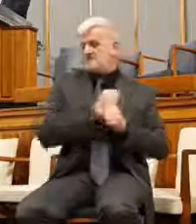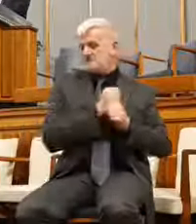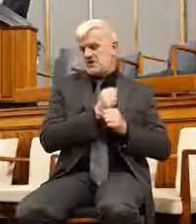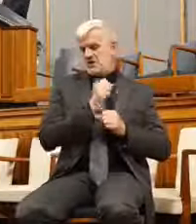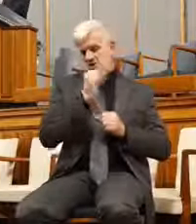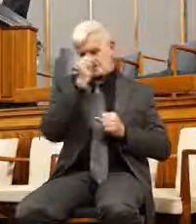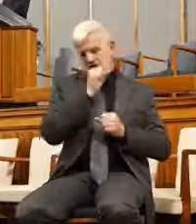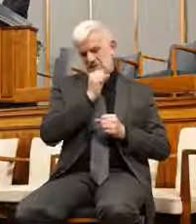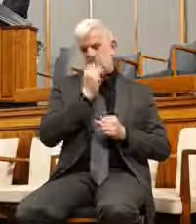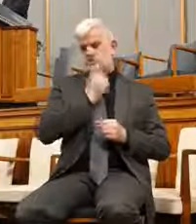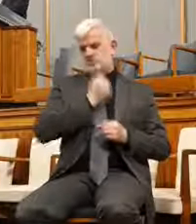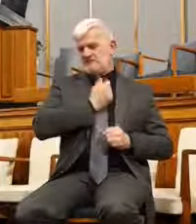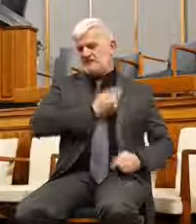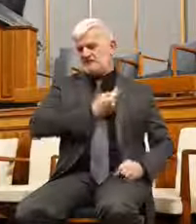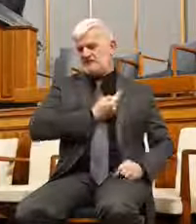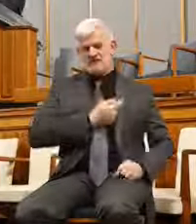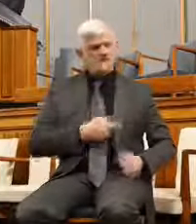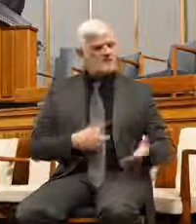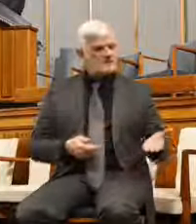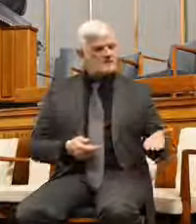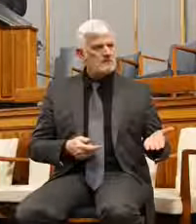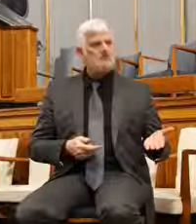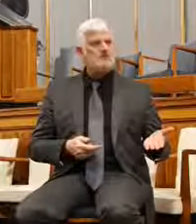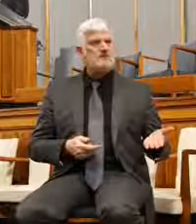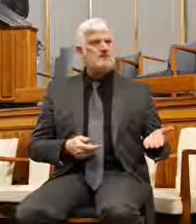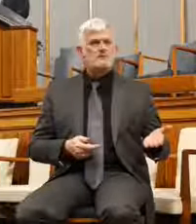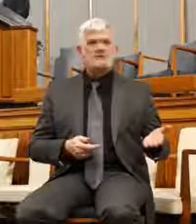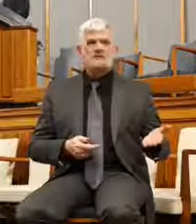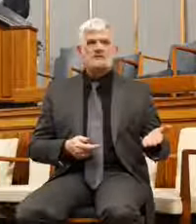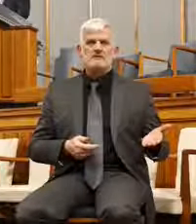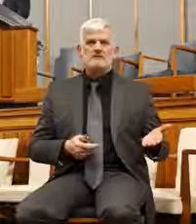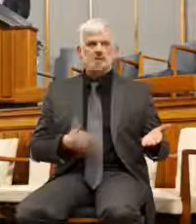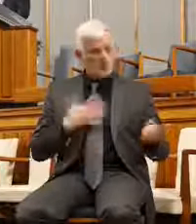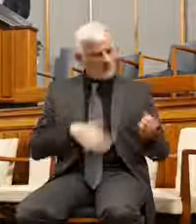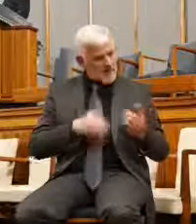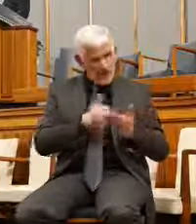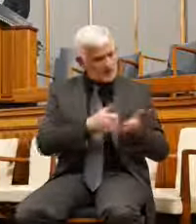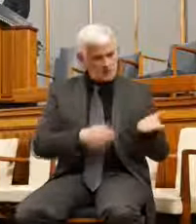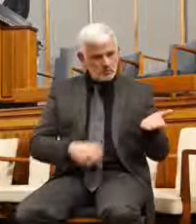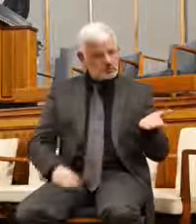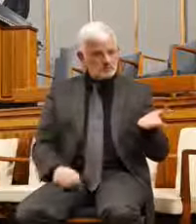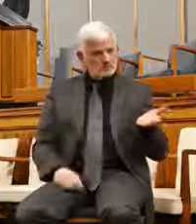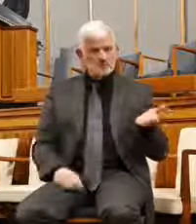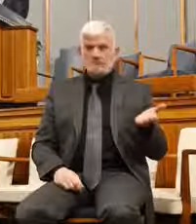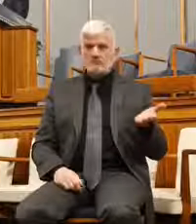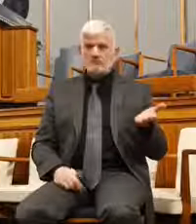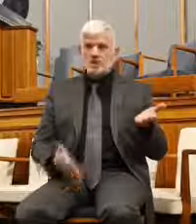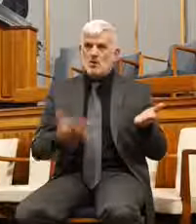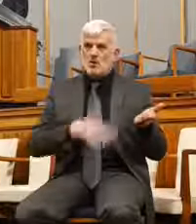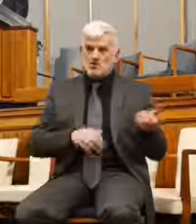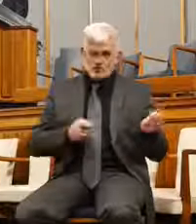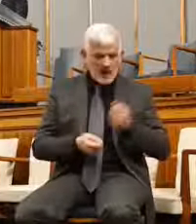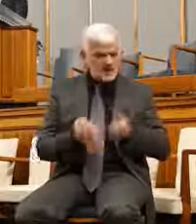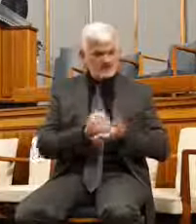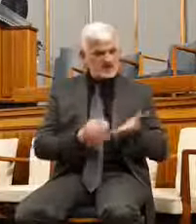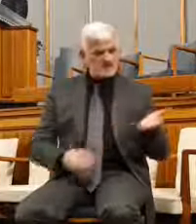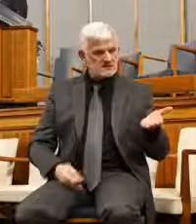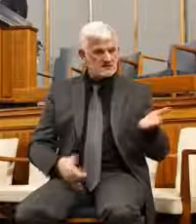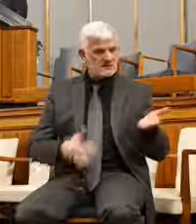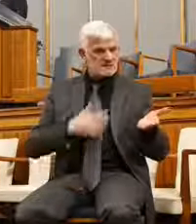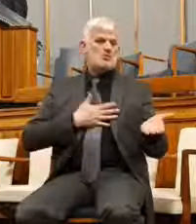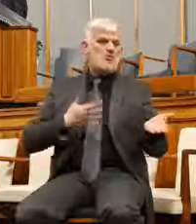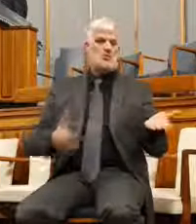life. You don't want to repent of your sin. You don't want to seek my help. You just don't want me. That's